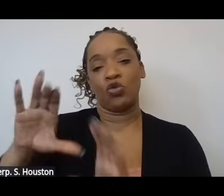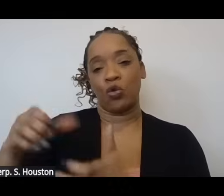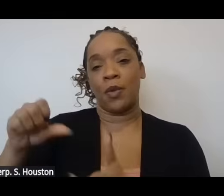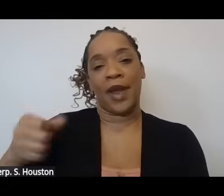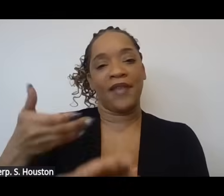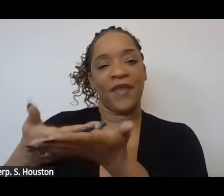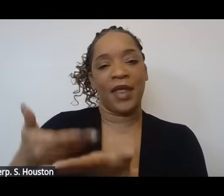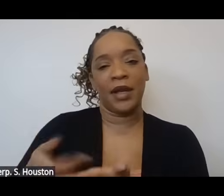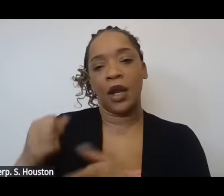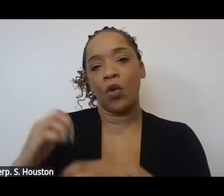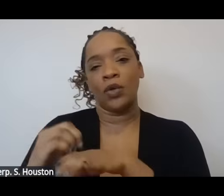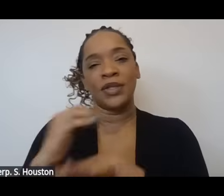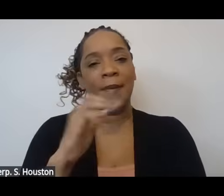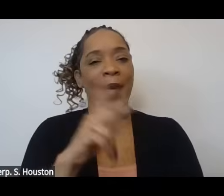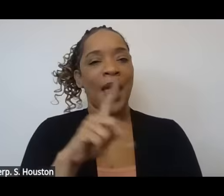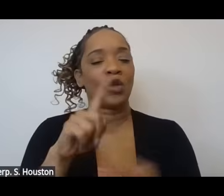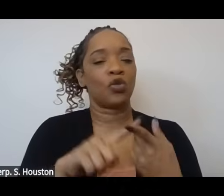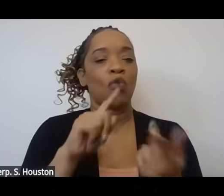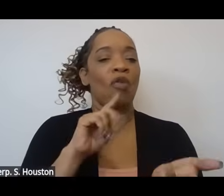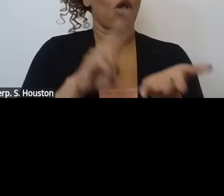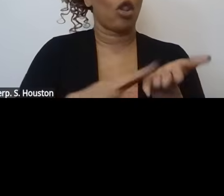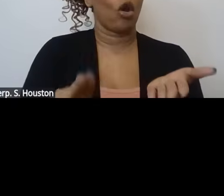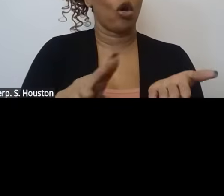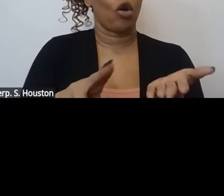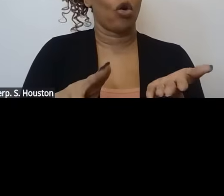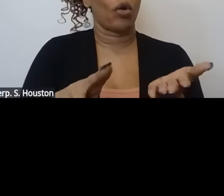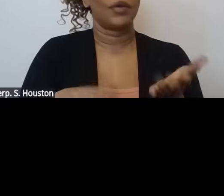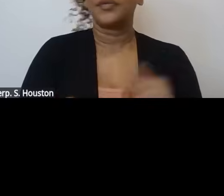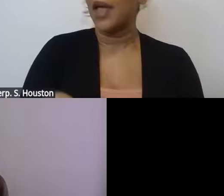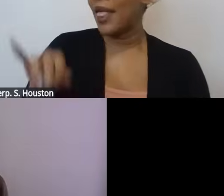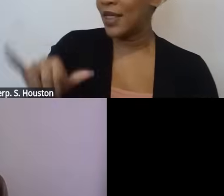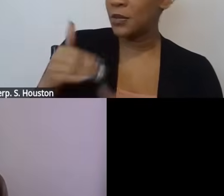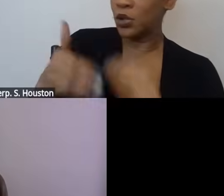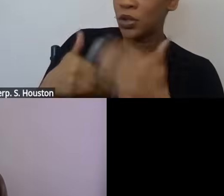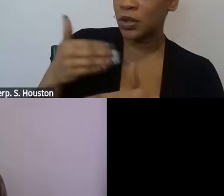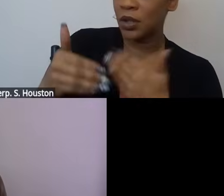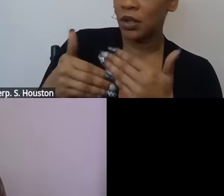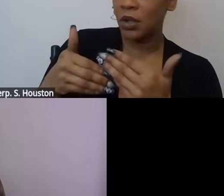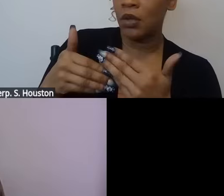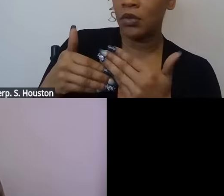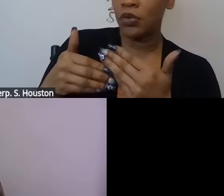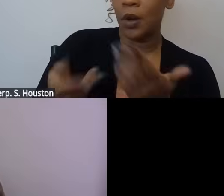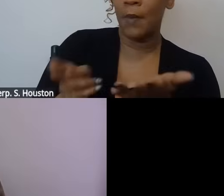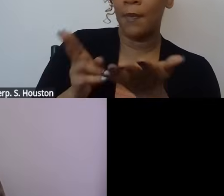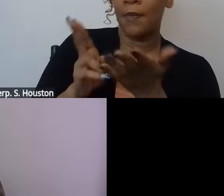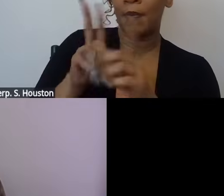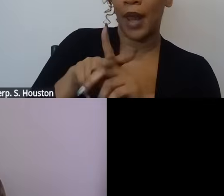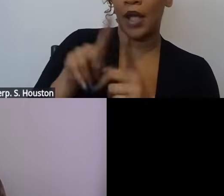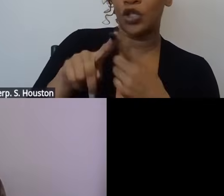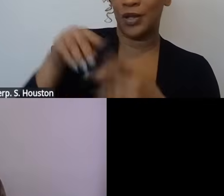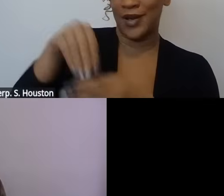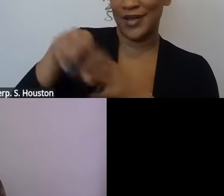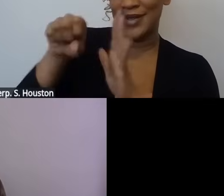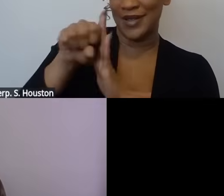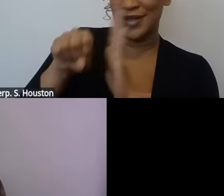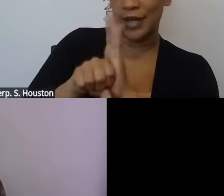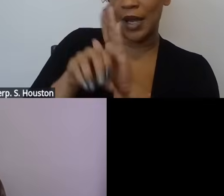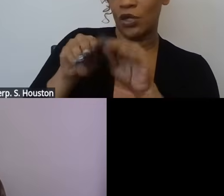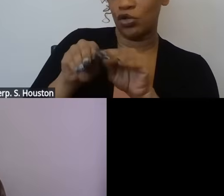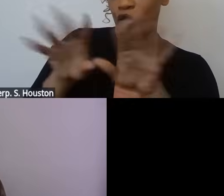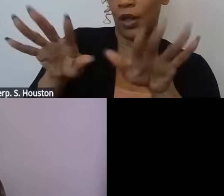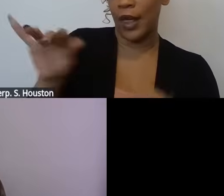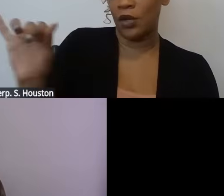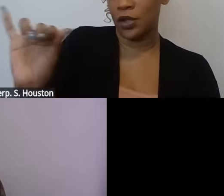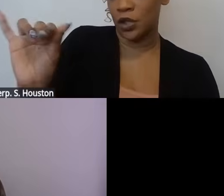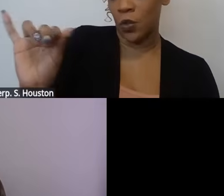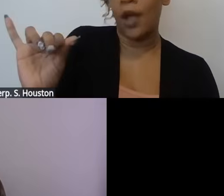do. We have the sample. These procedures apply to in-state circulators as well. I know. That are on the QVF. So we're not just talking out Well, of they state. do, except